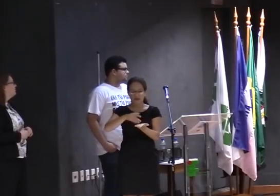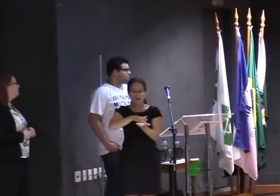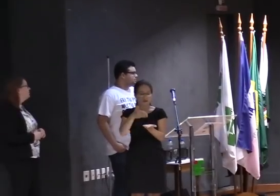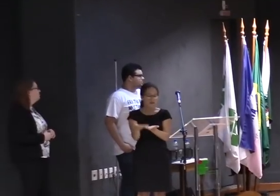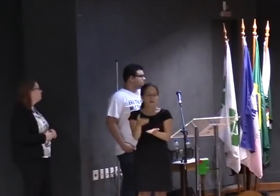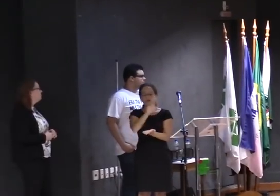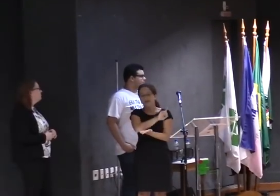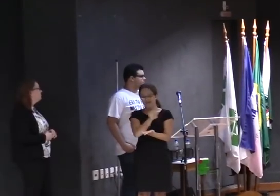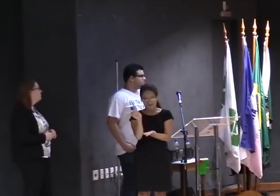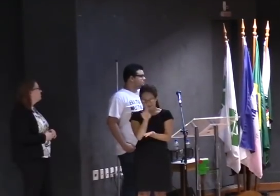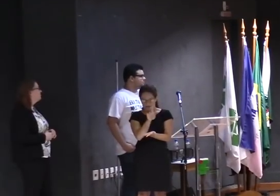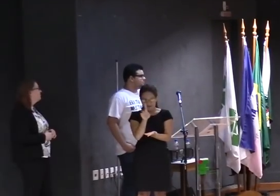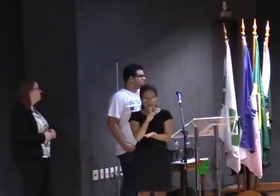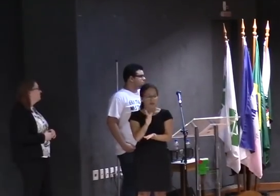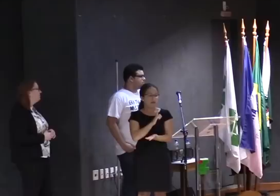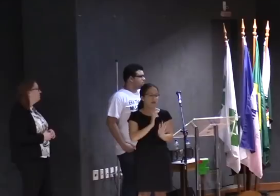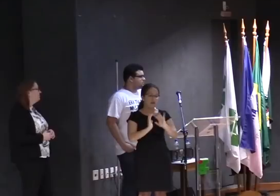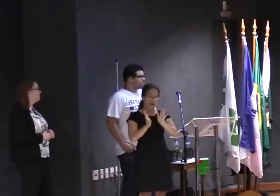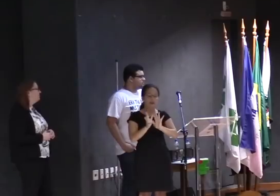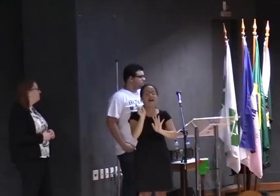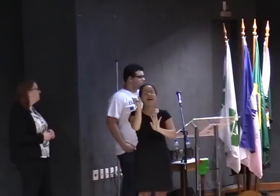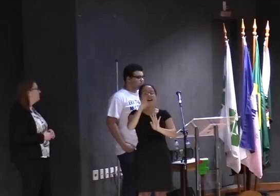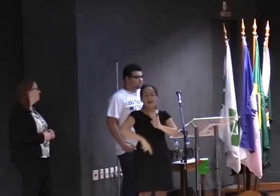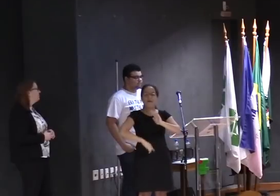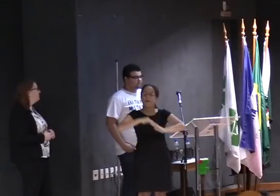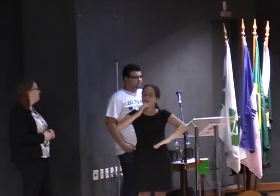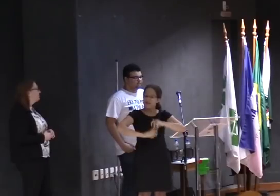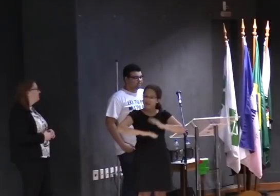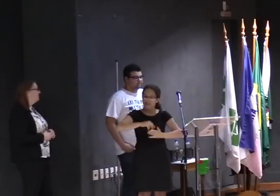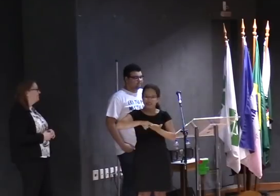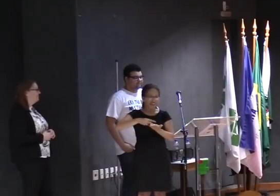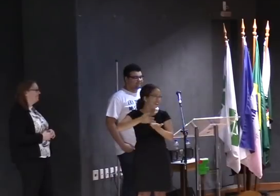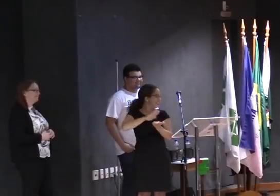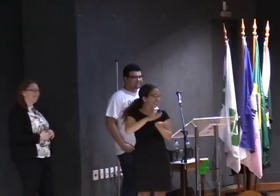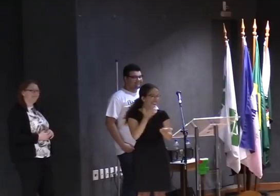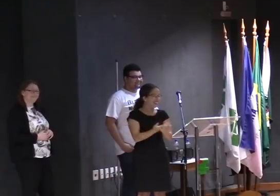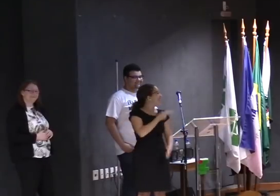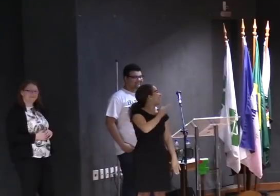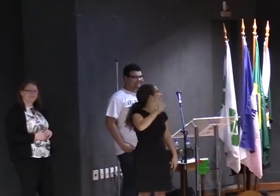somos intérpretes. Os colegas de Libras são intérpretes, ela vai dizer que é.